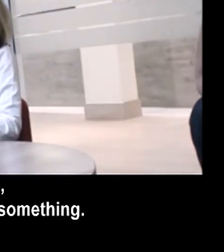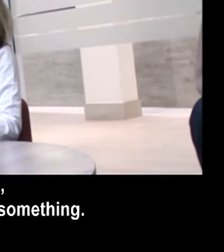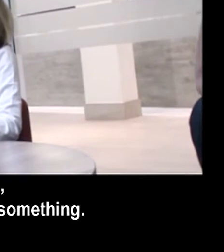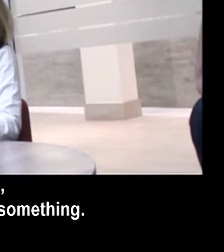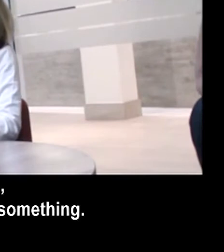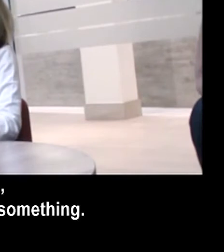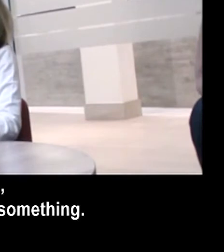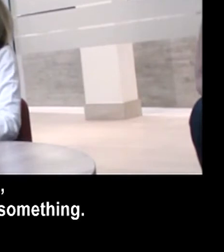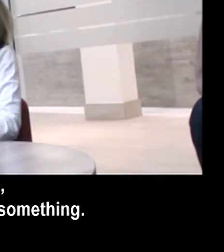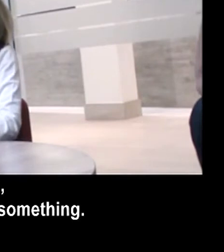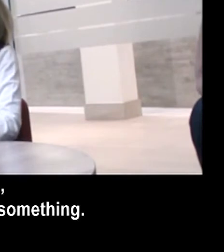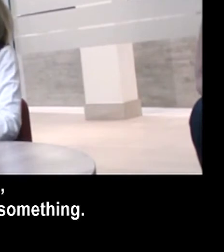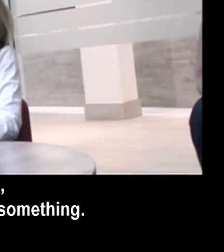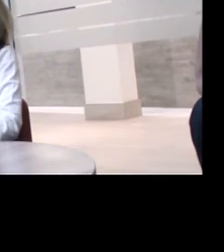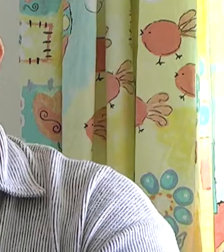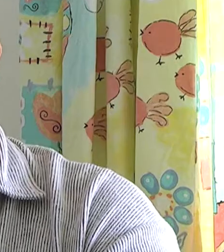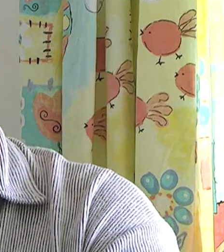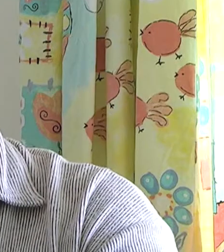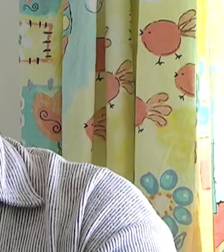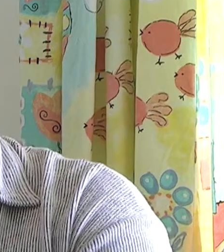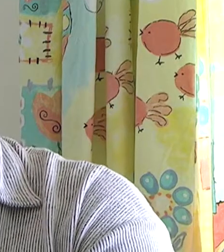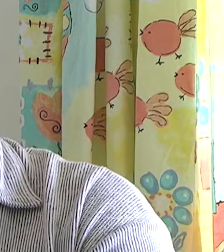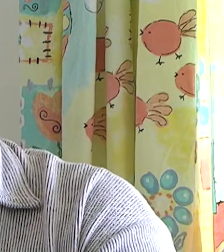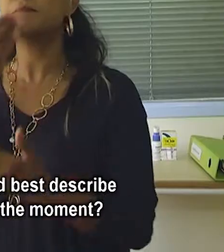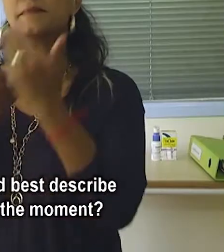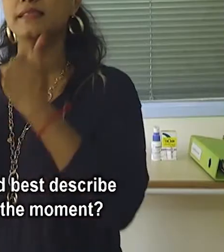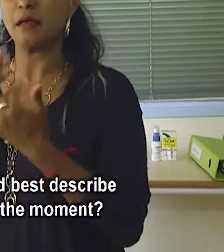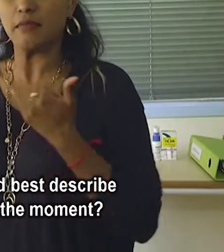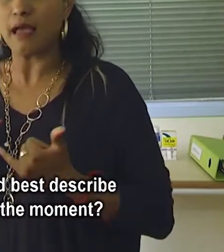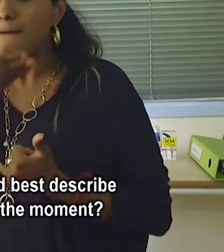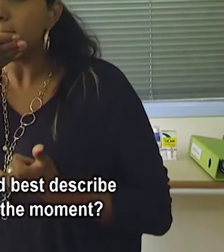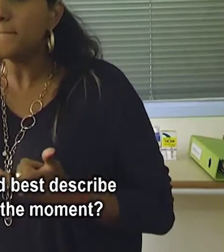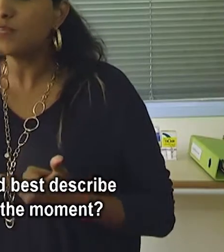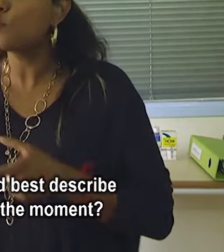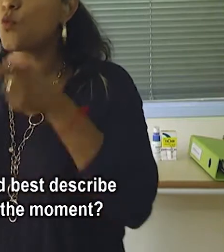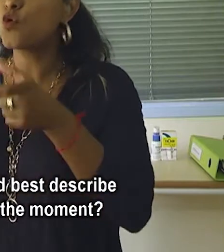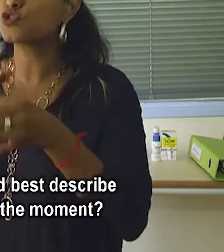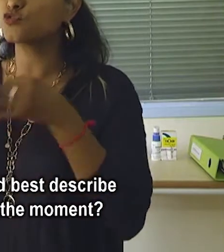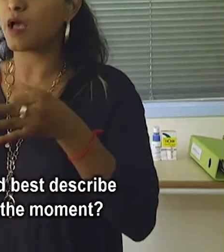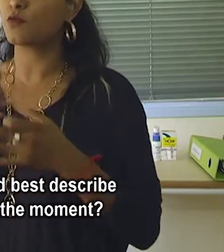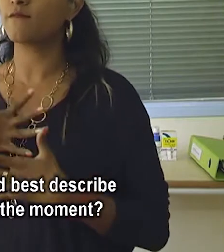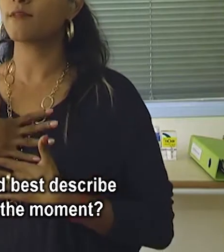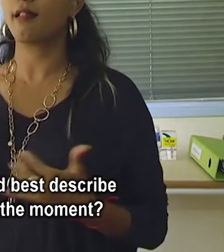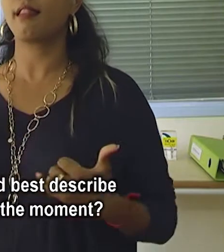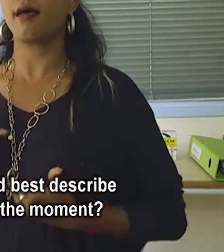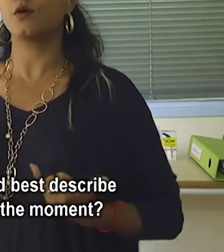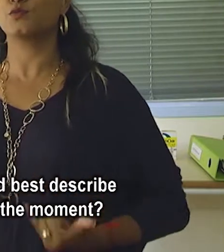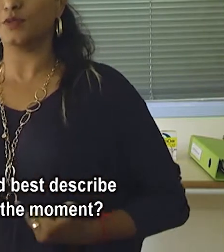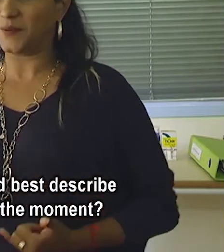Say word first. That's right. Which word best describes your feelings at the moment?